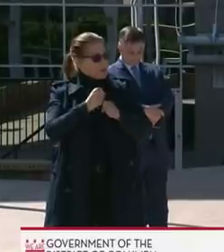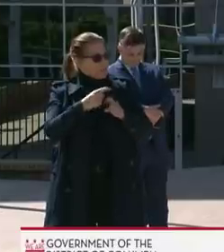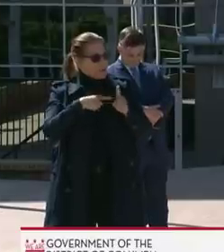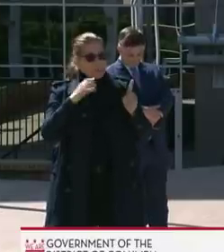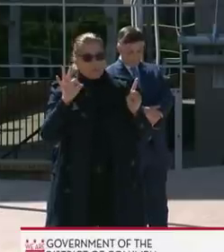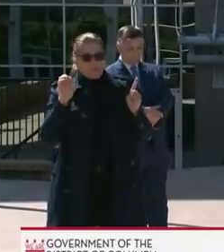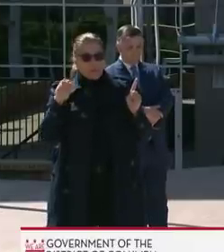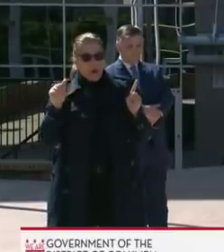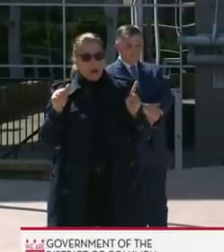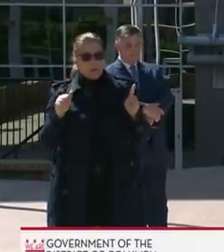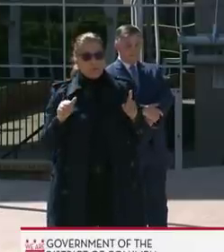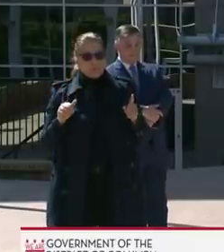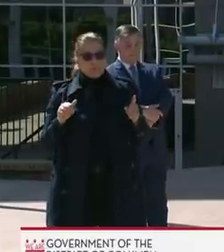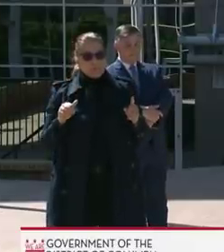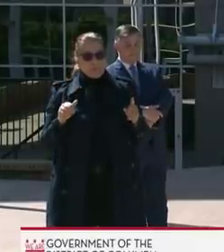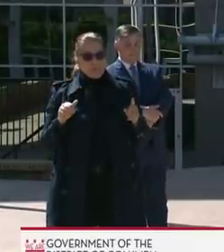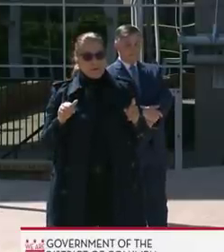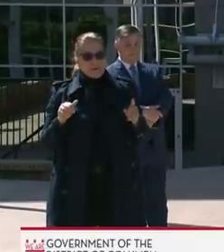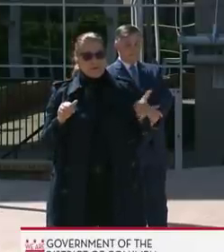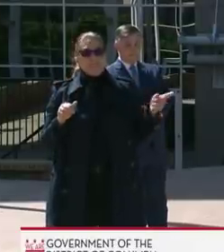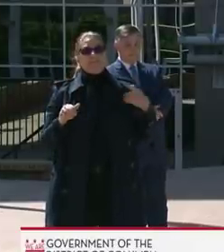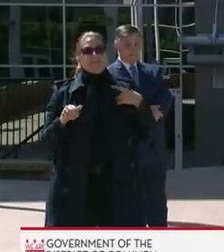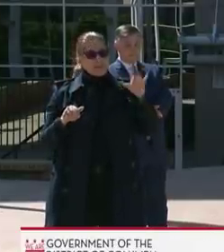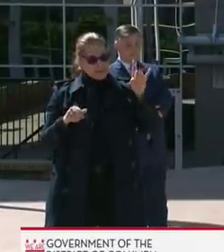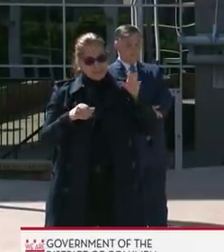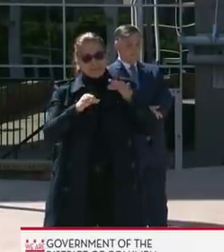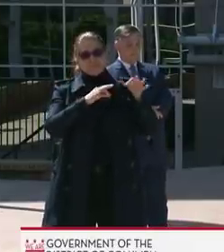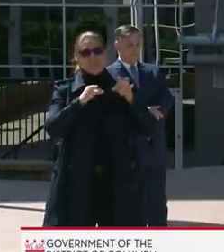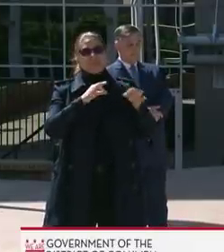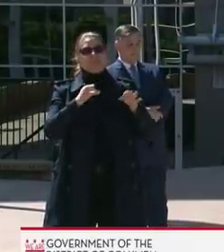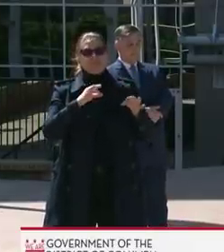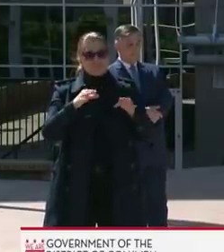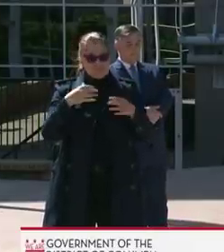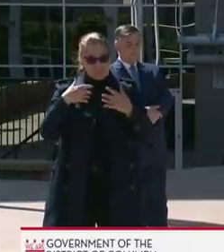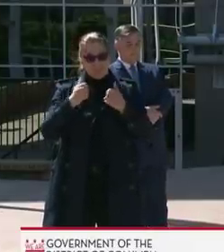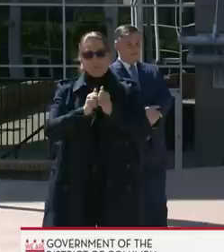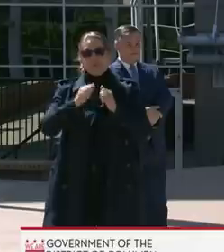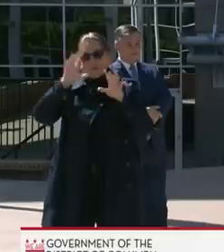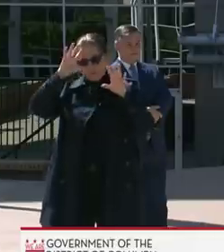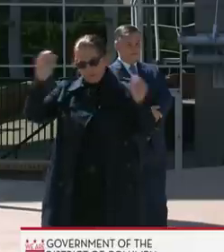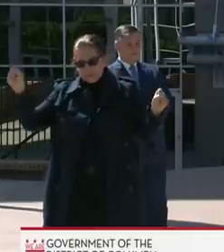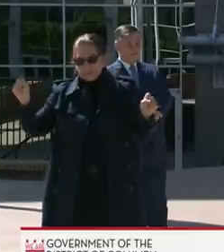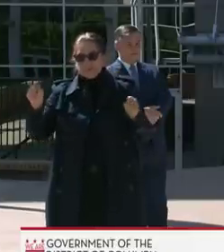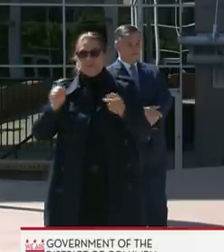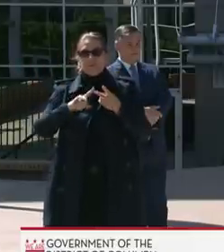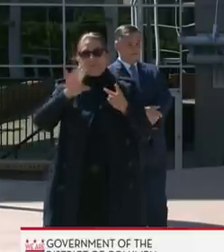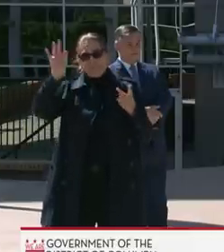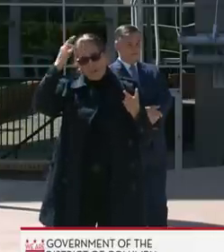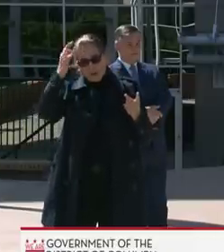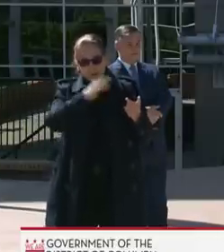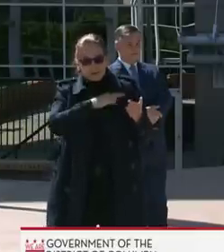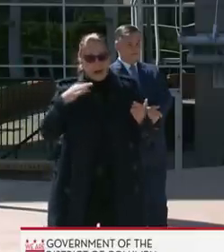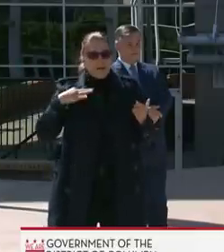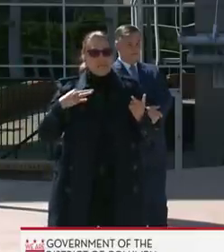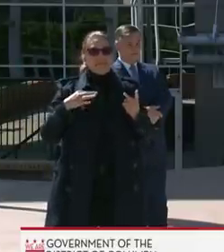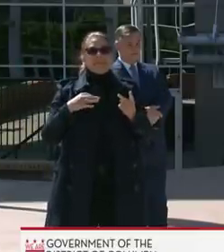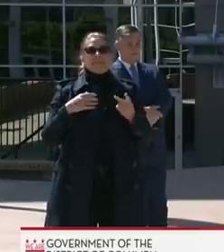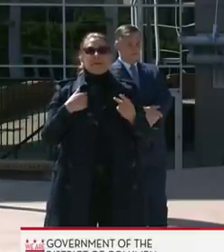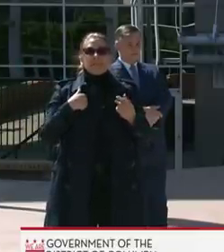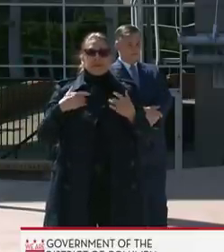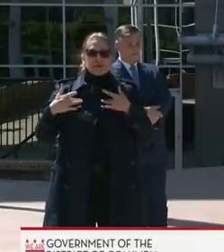solidly mentioning in all my communications with the White House and the federal staff our concern for the district and